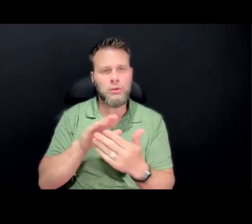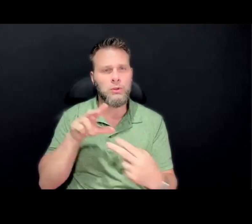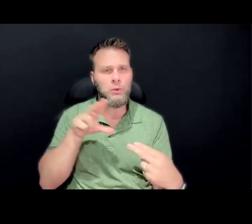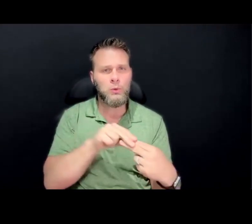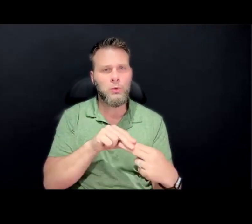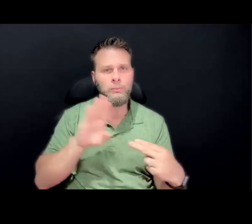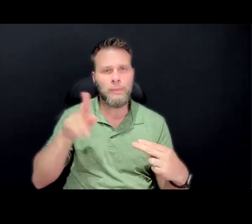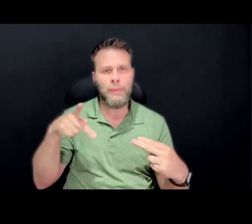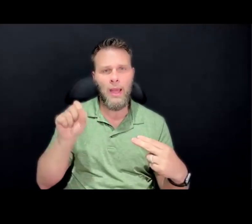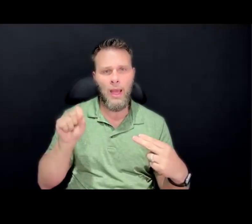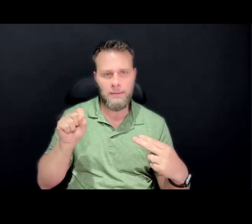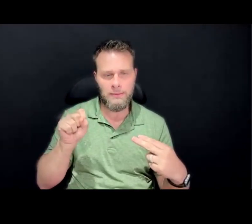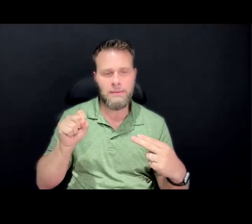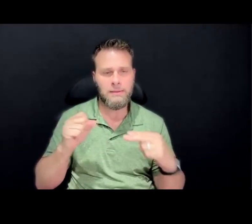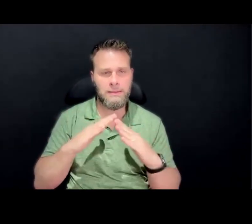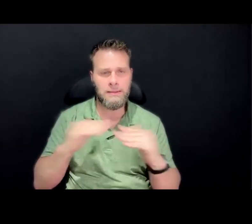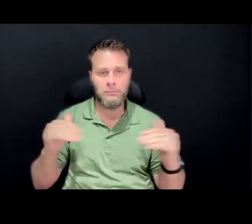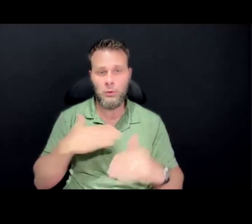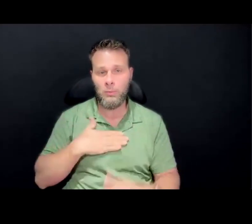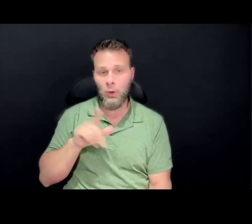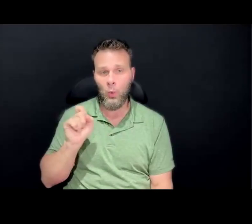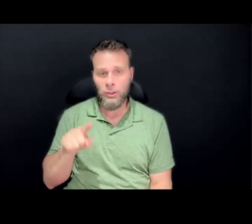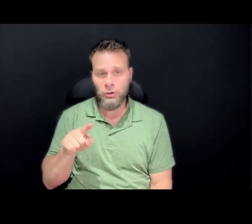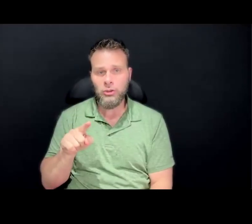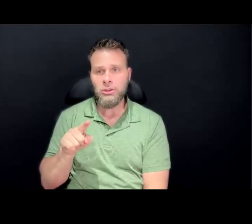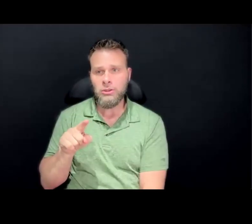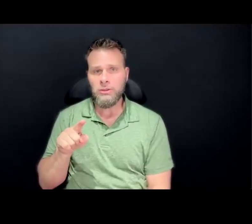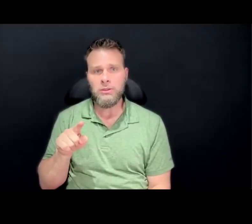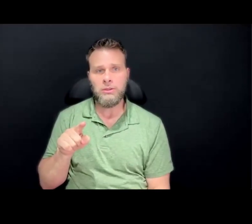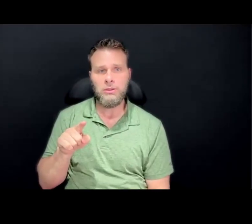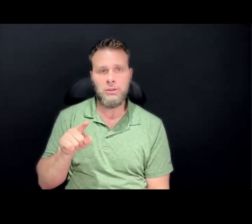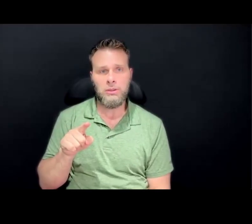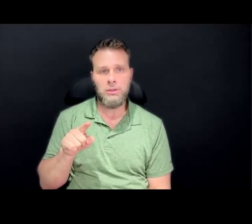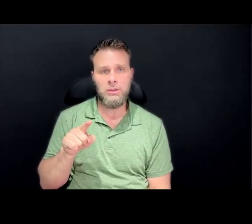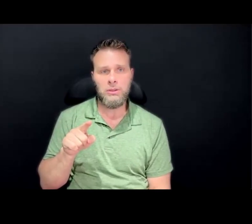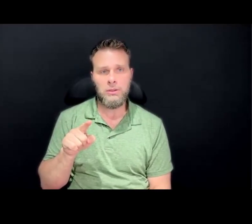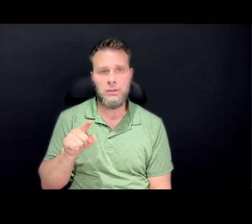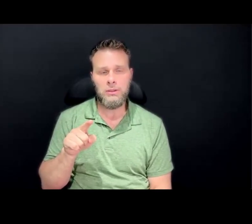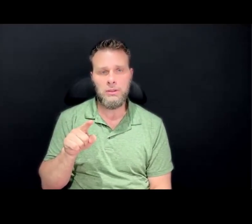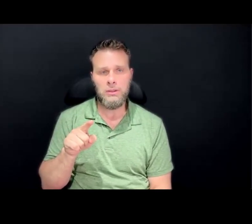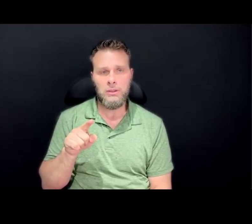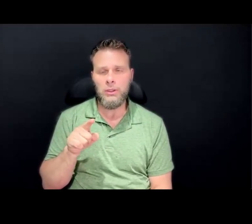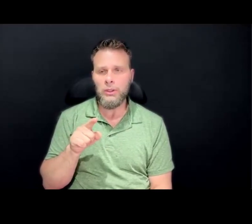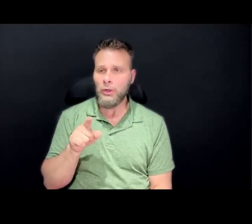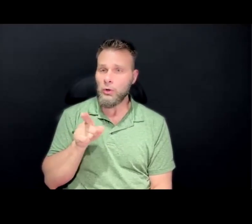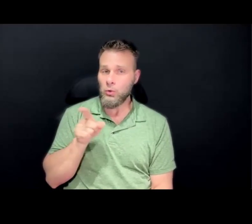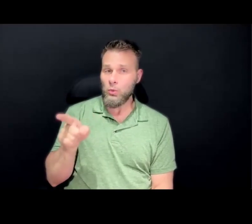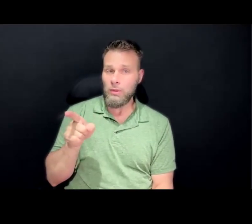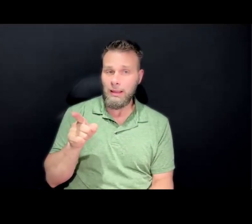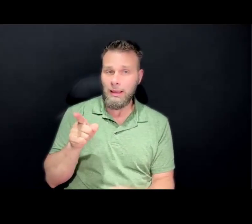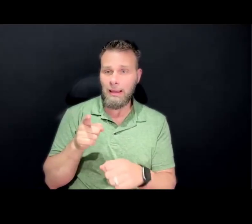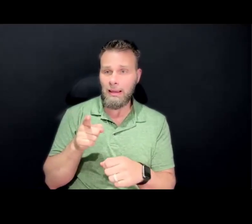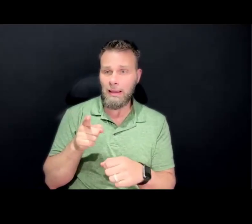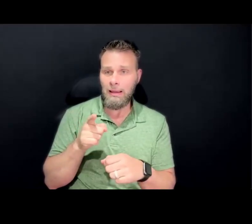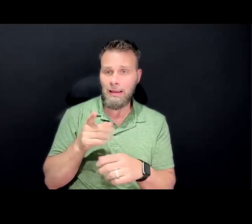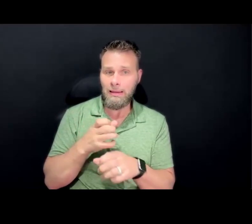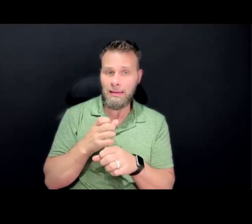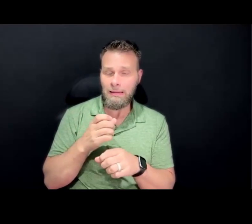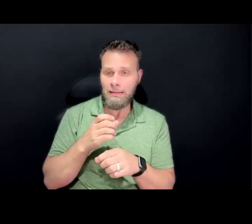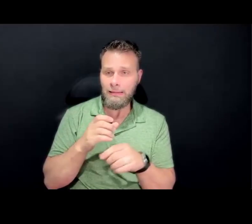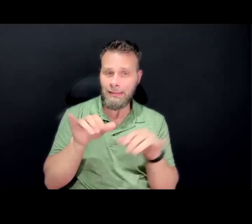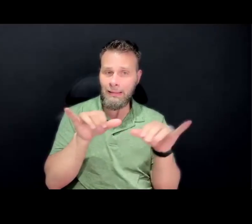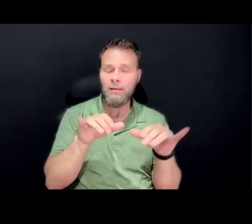or like my question is like do they get all the benefit that public school kids